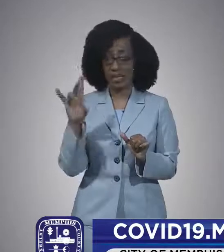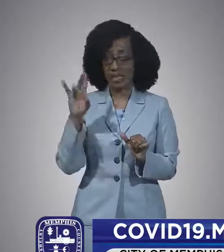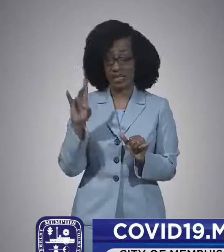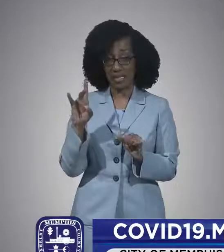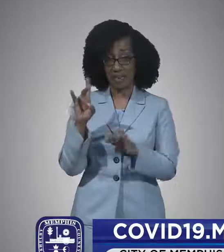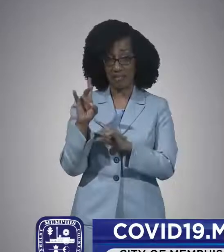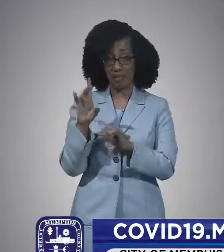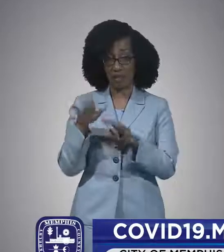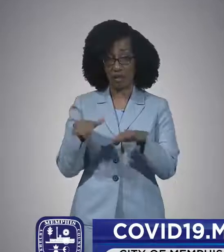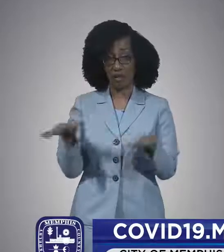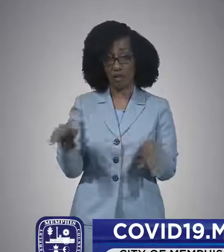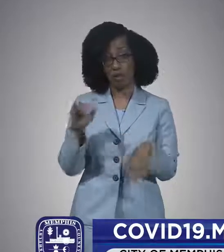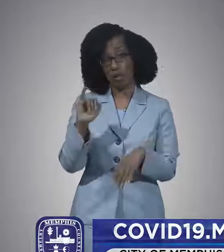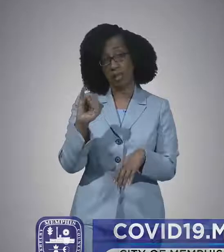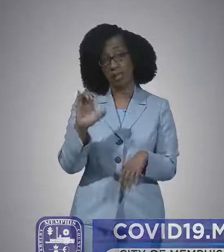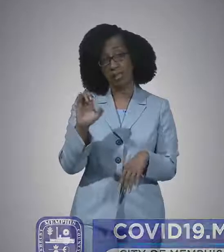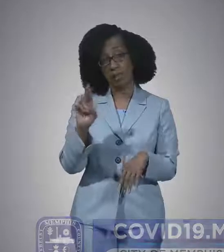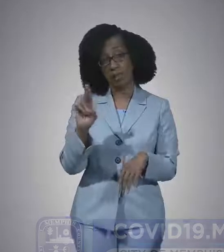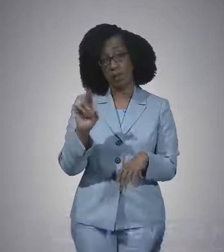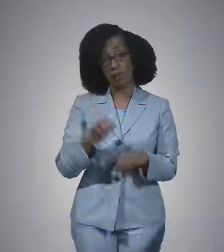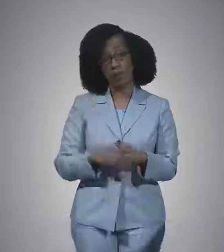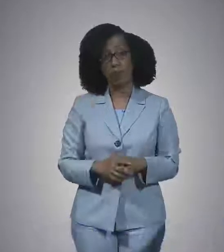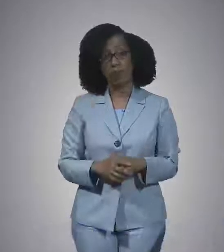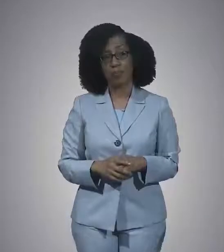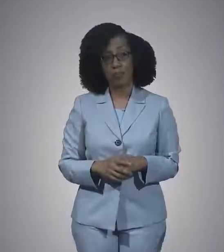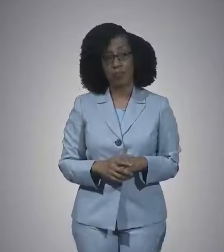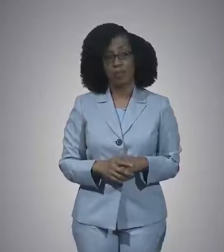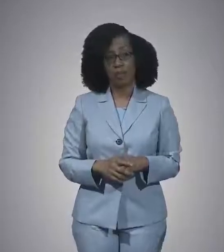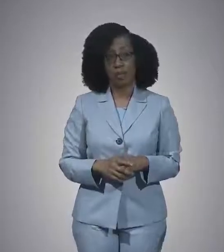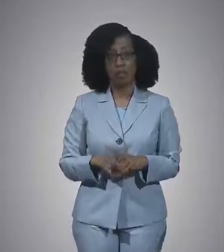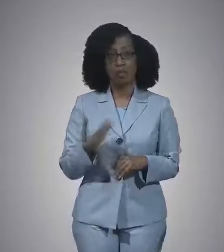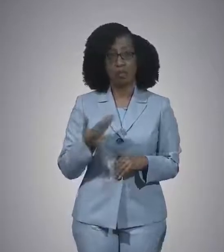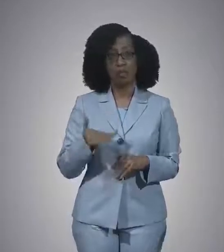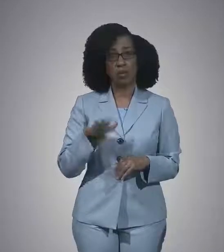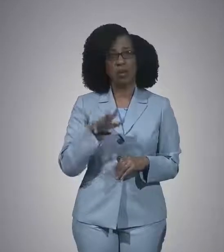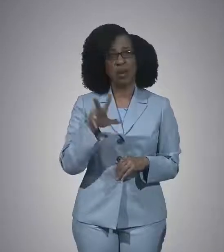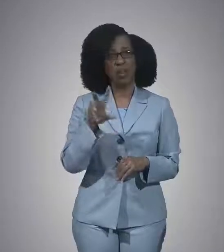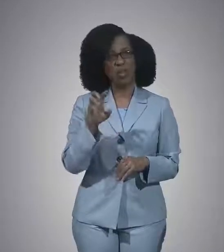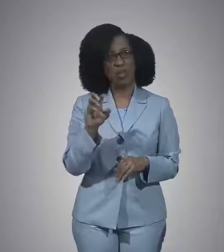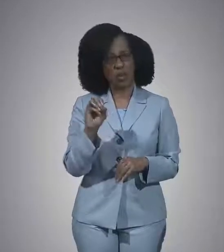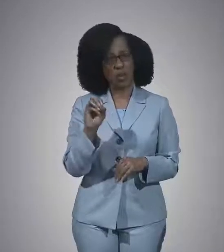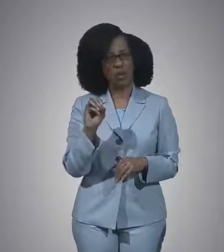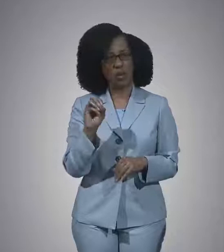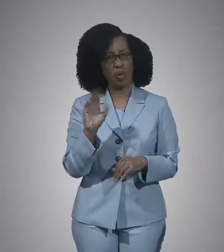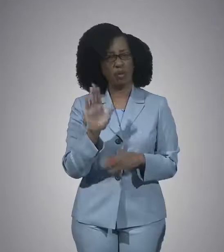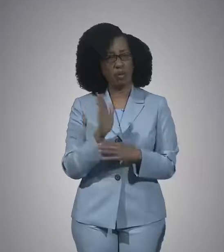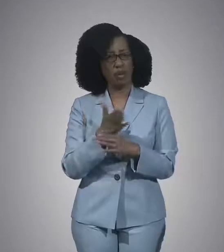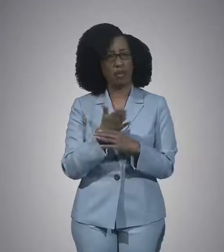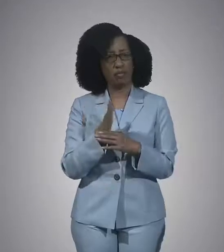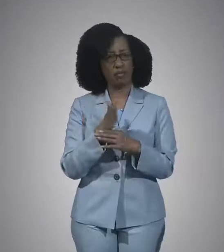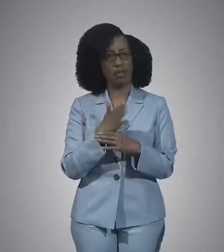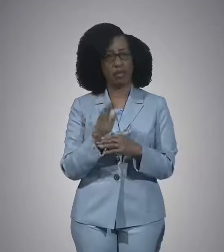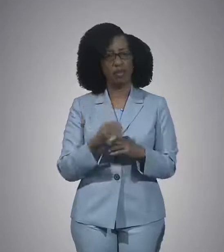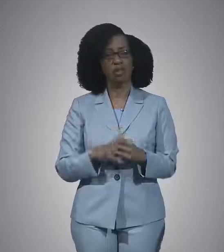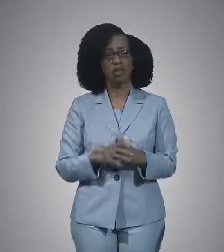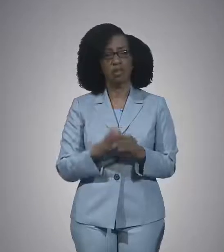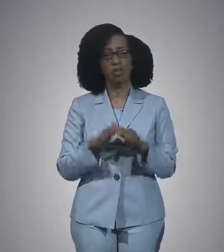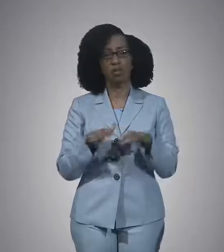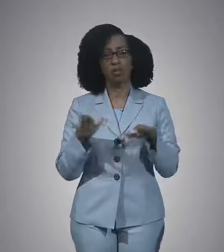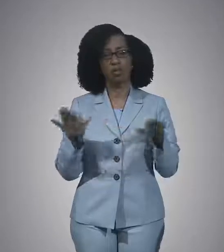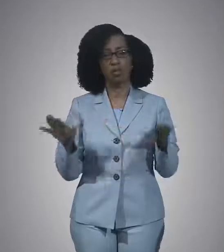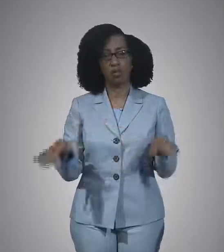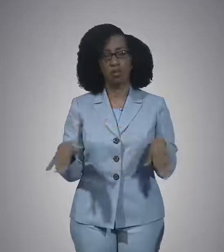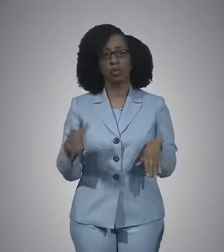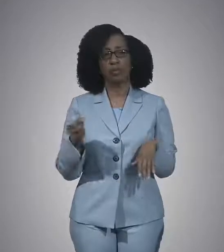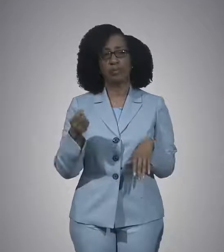ICU. 27 cases and 7 in the ICU. So we have been hovering around that 30 total in the pediatric cases in